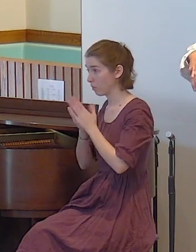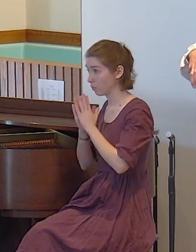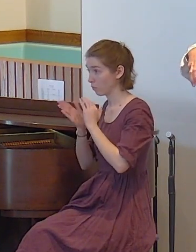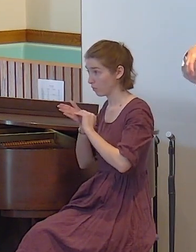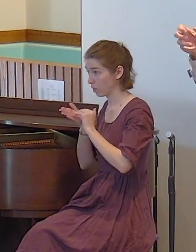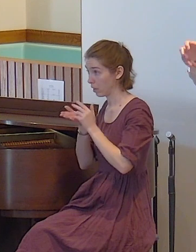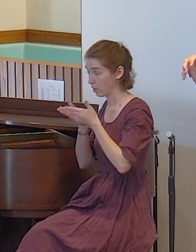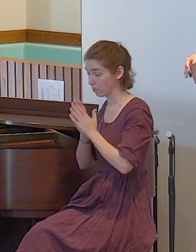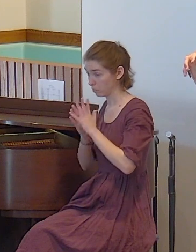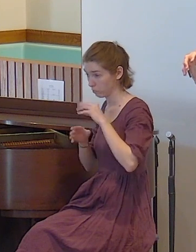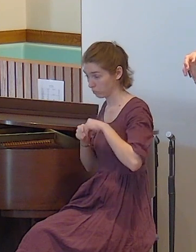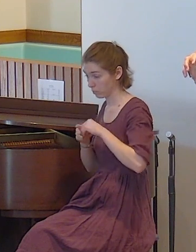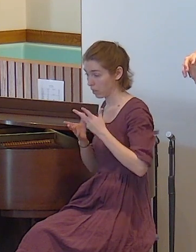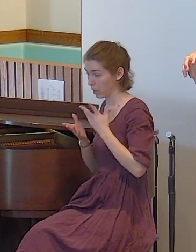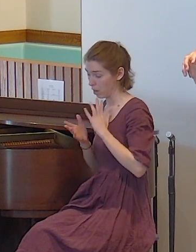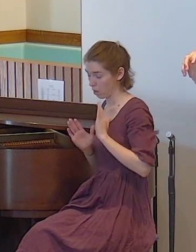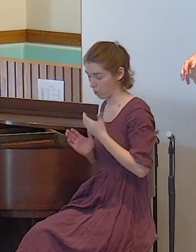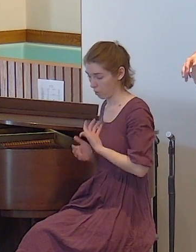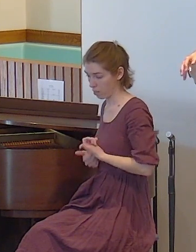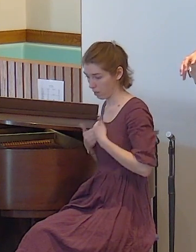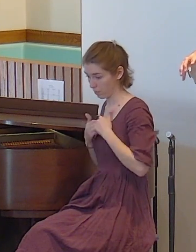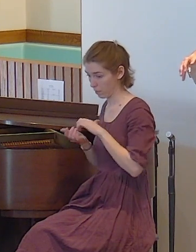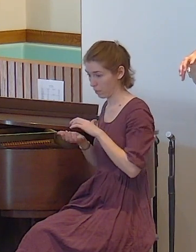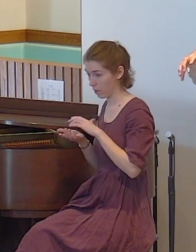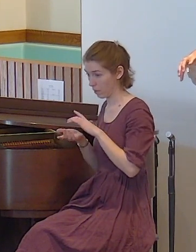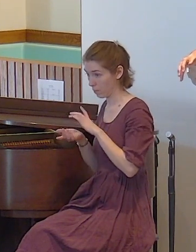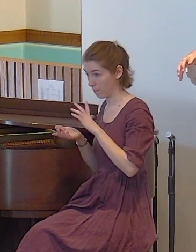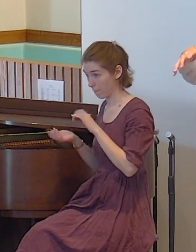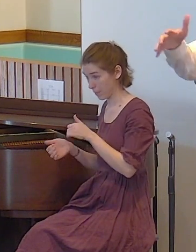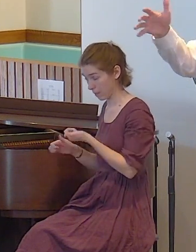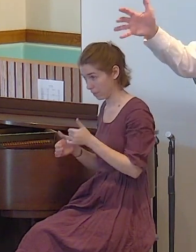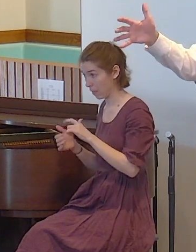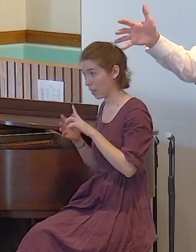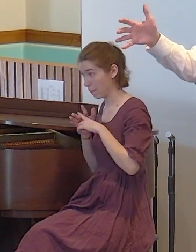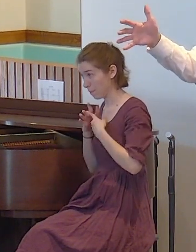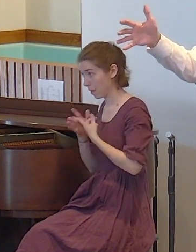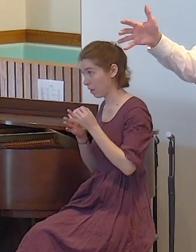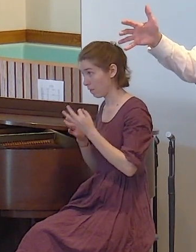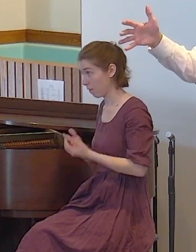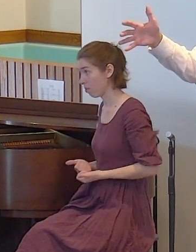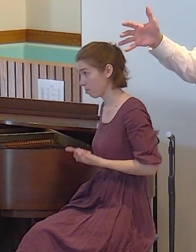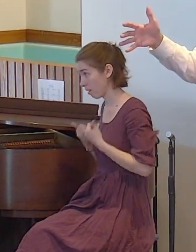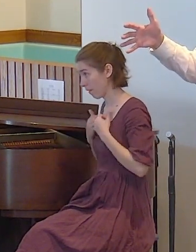asking God into our lives, and being baptized. That's the beginning of life.